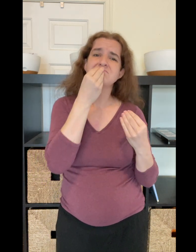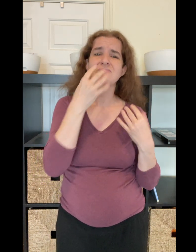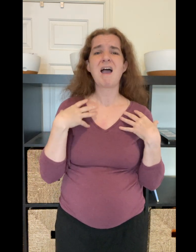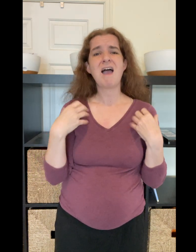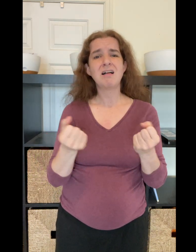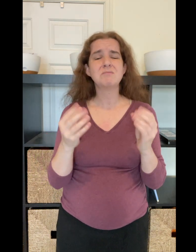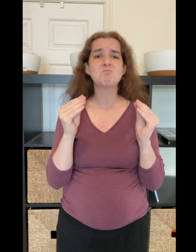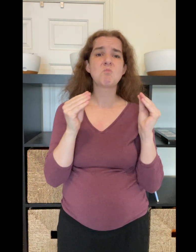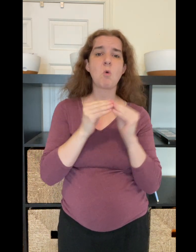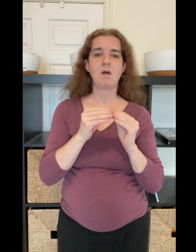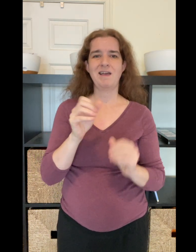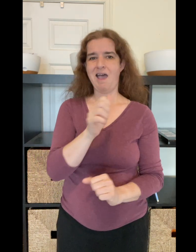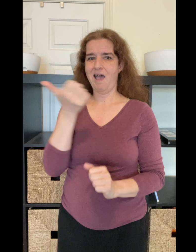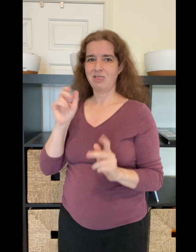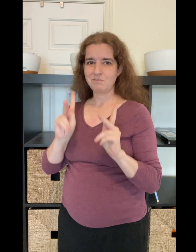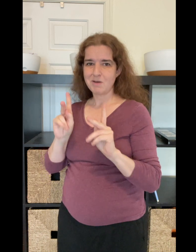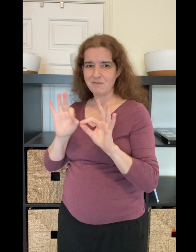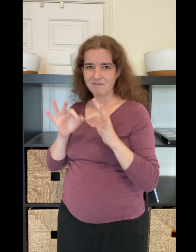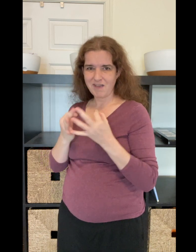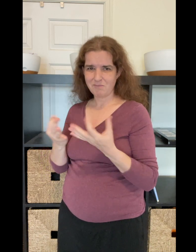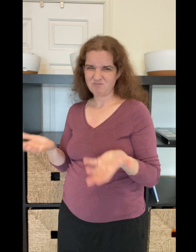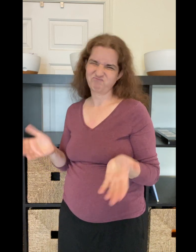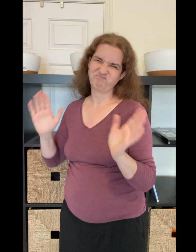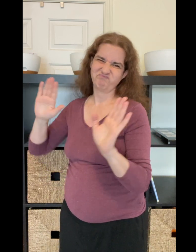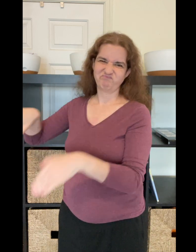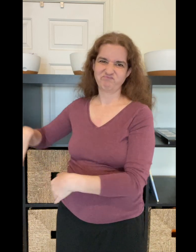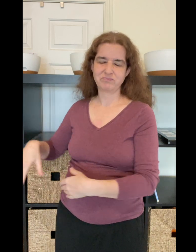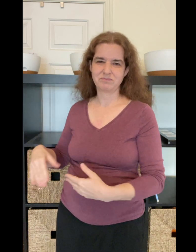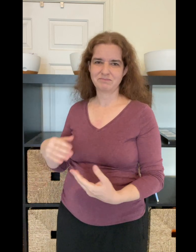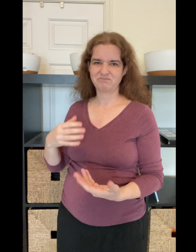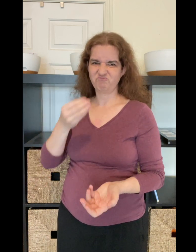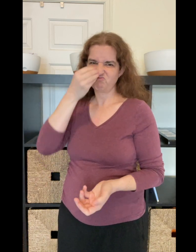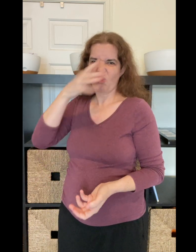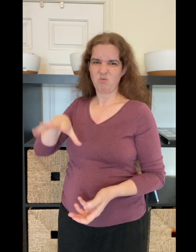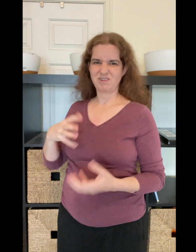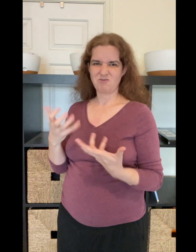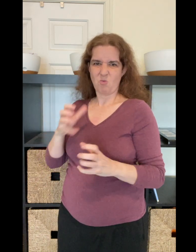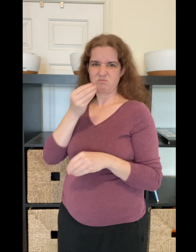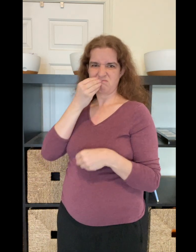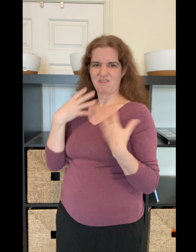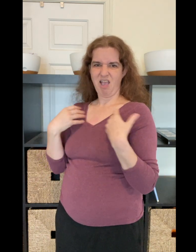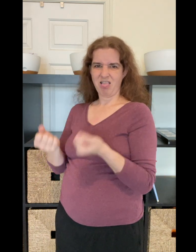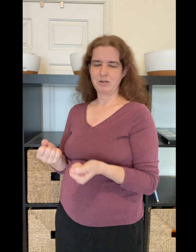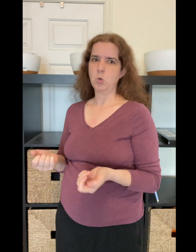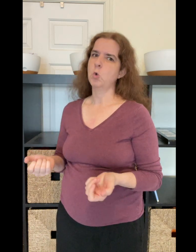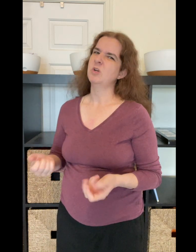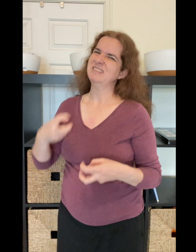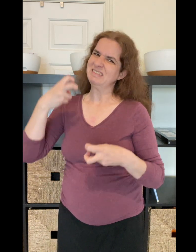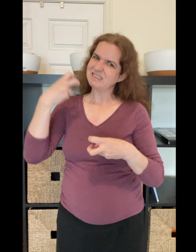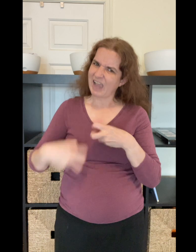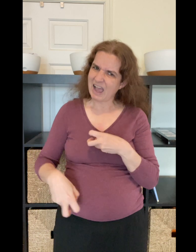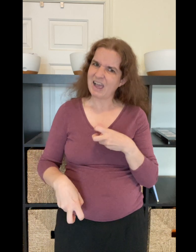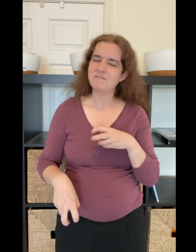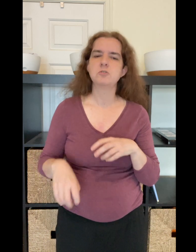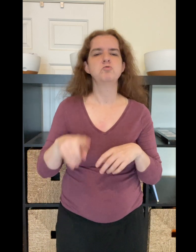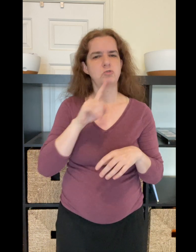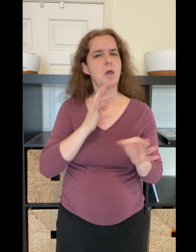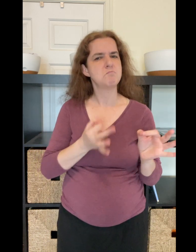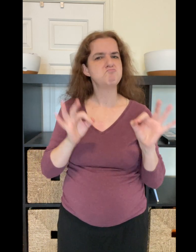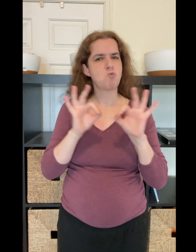other. Imagine if one person wants to eat healthy and the other people in the family, they don't care, they don't want